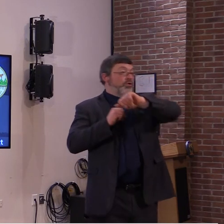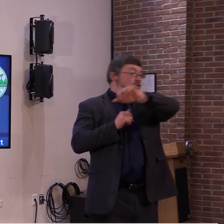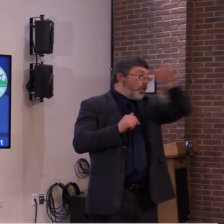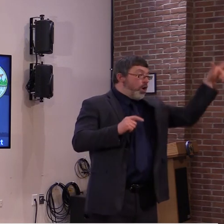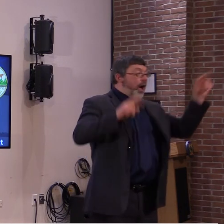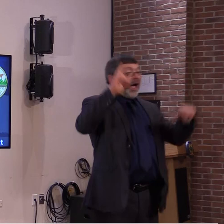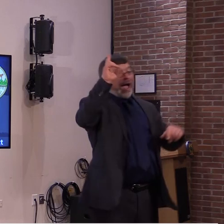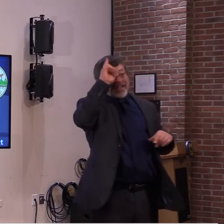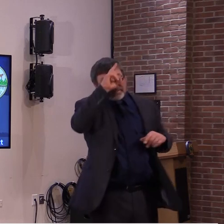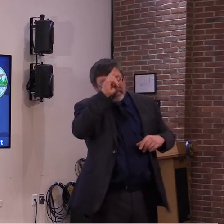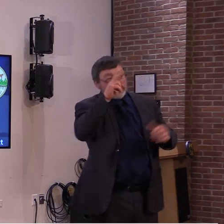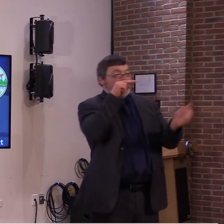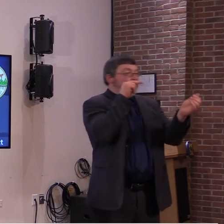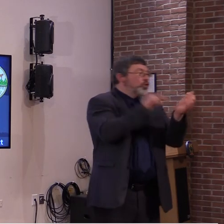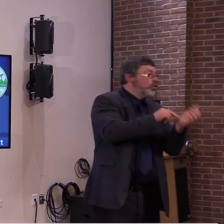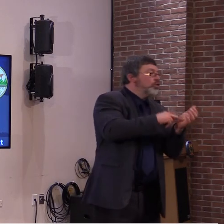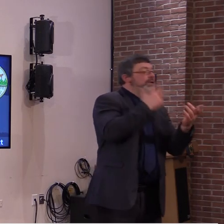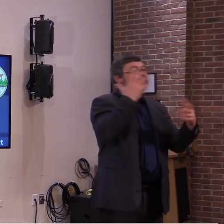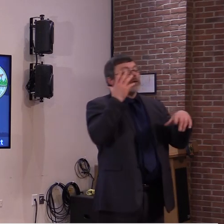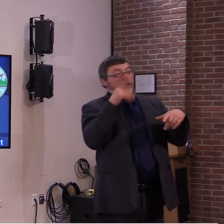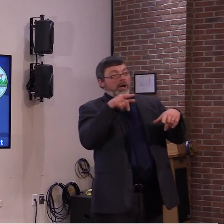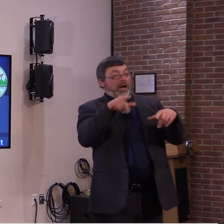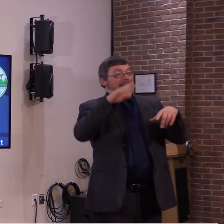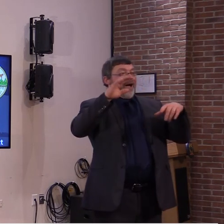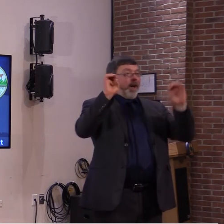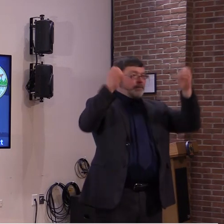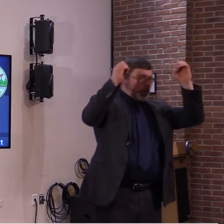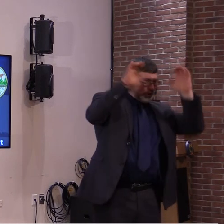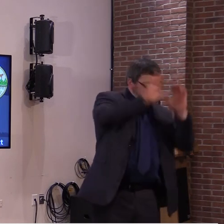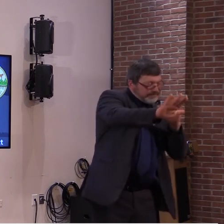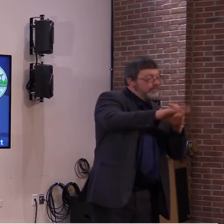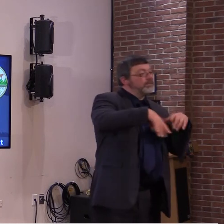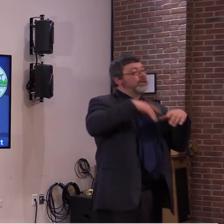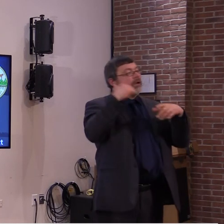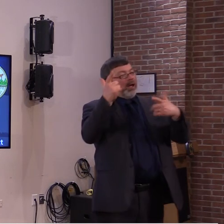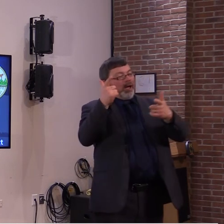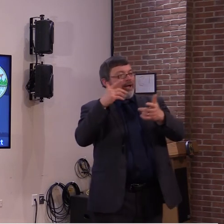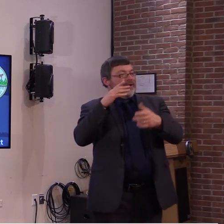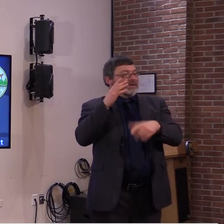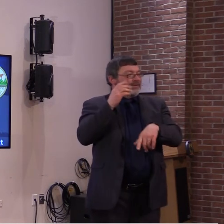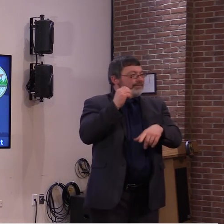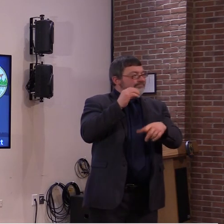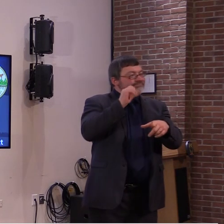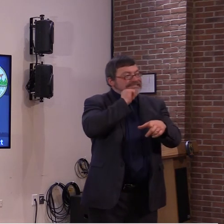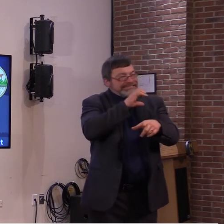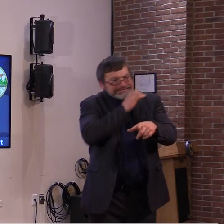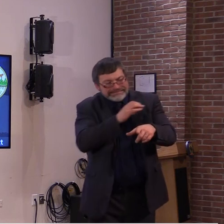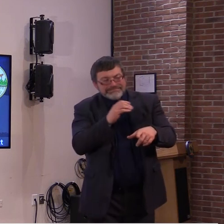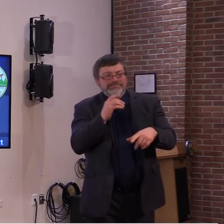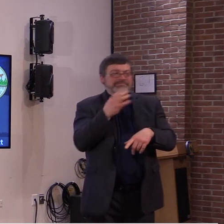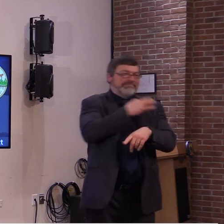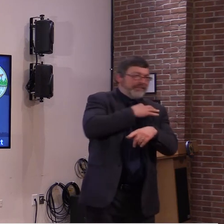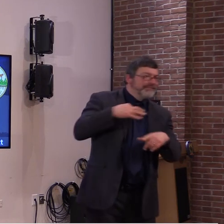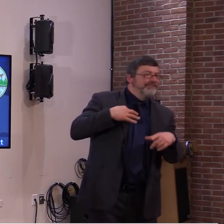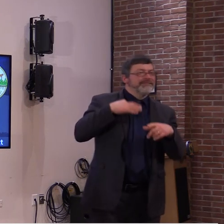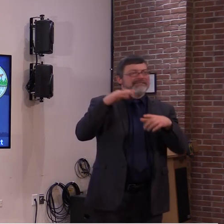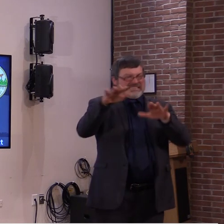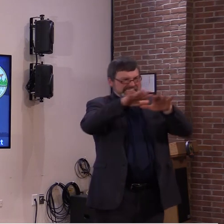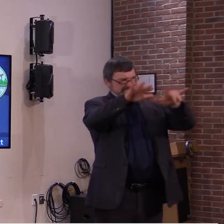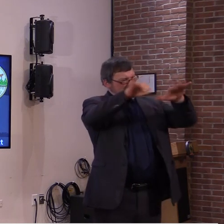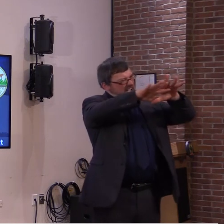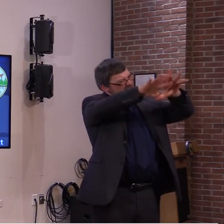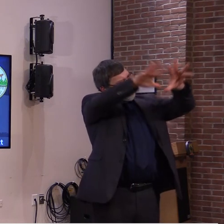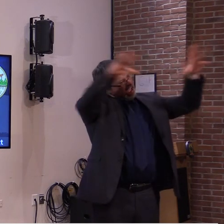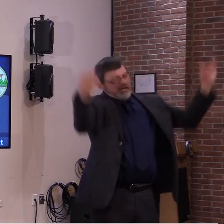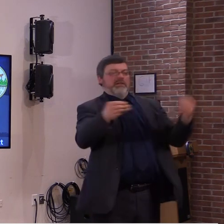on 40% of EMS so far. So we are well along in terms of where